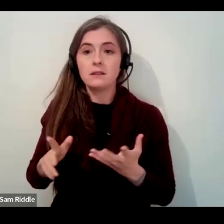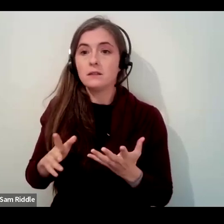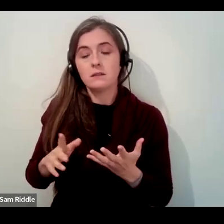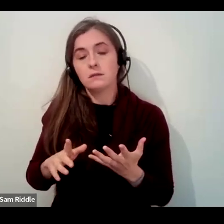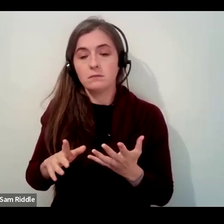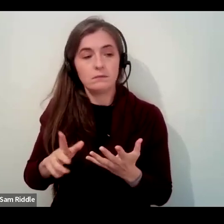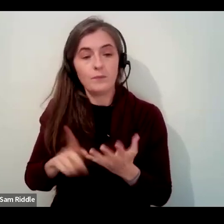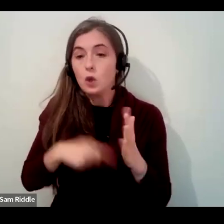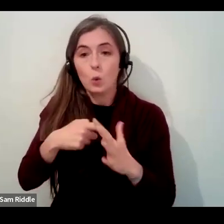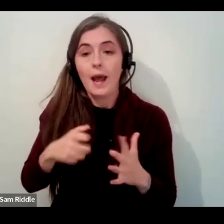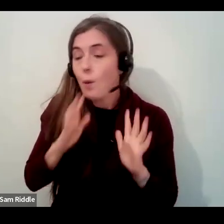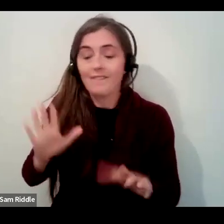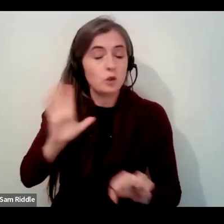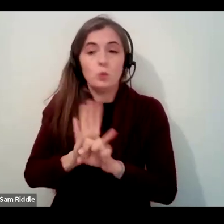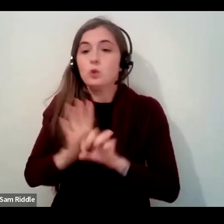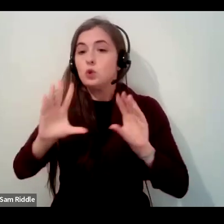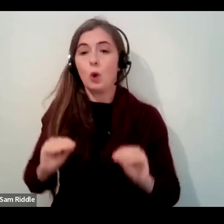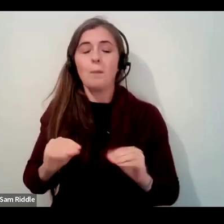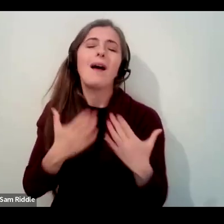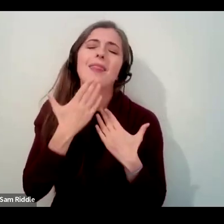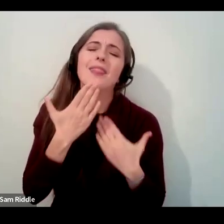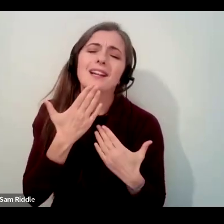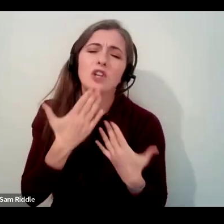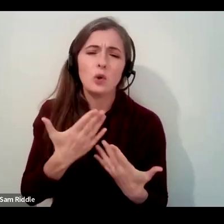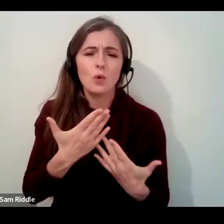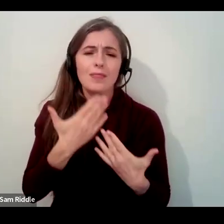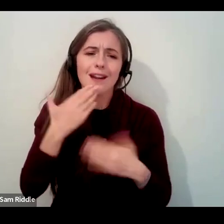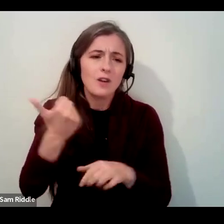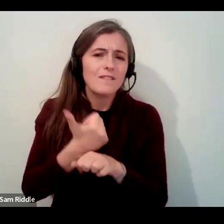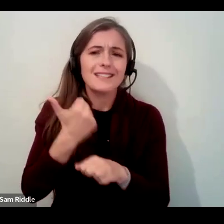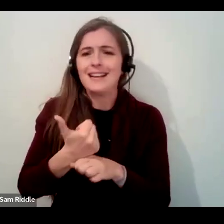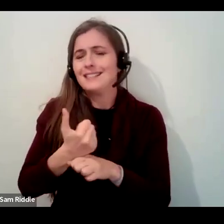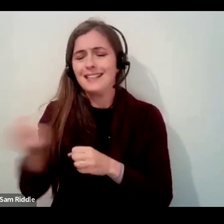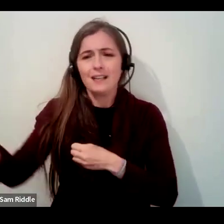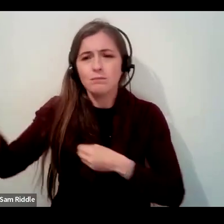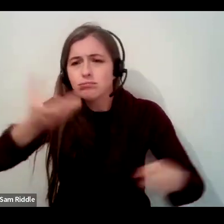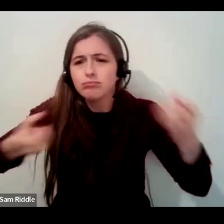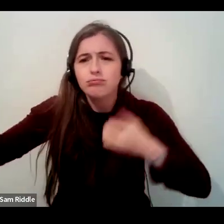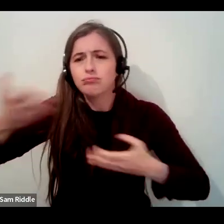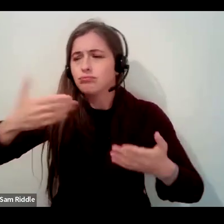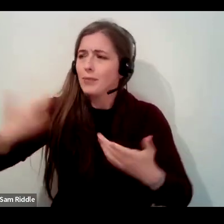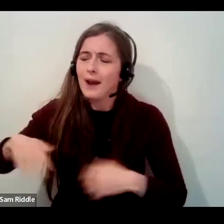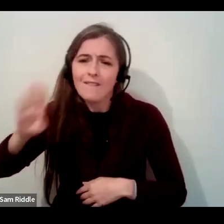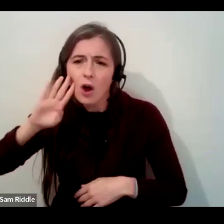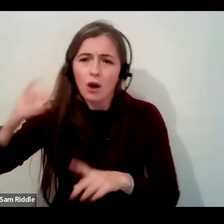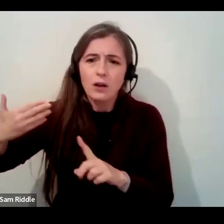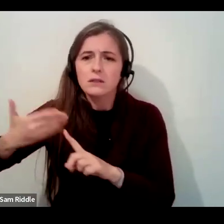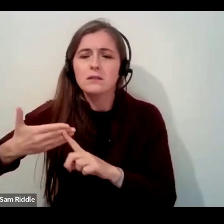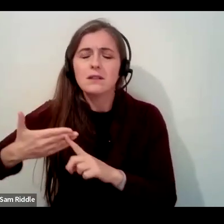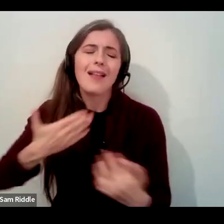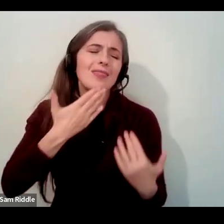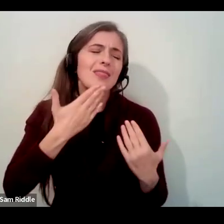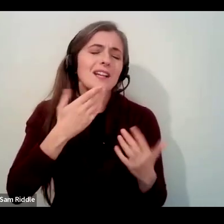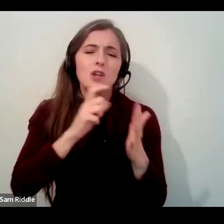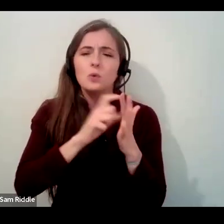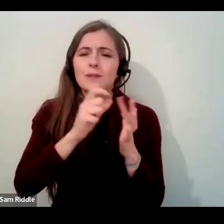And thank you very much. And thank you for the brilliant comments I've just heard. And to